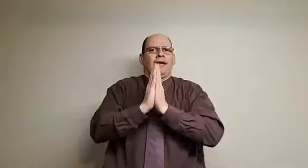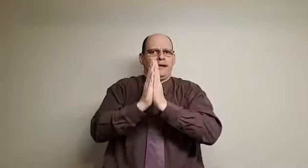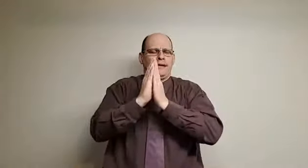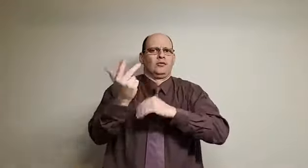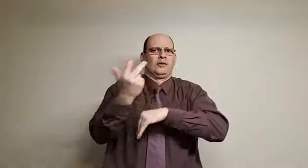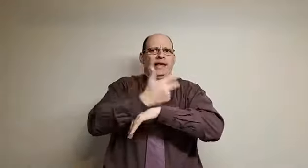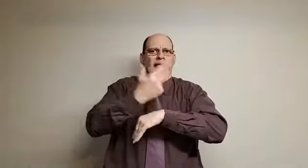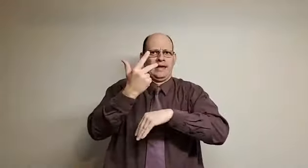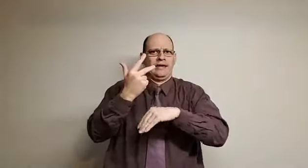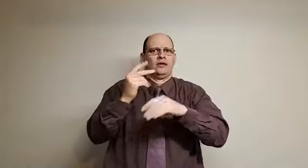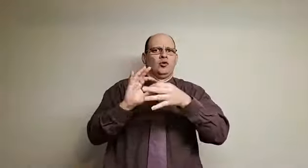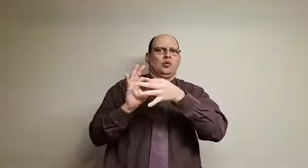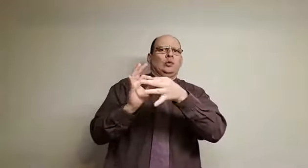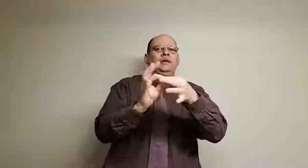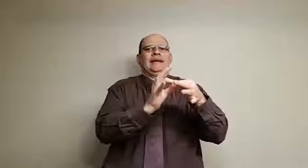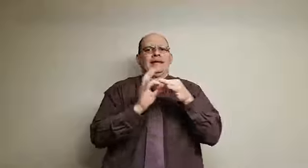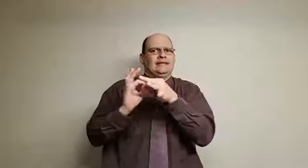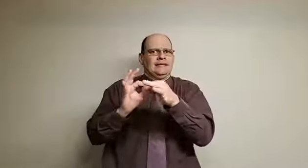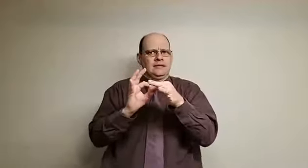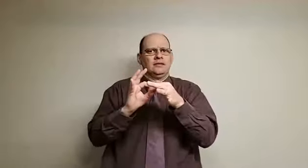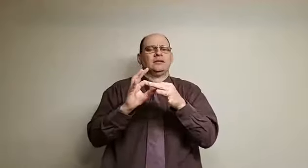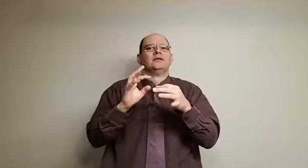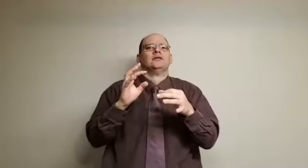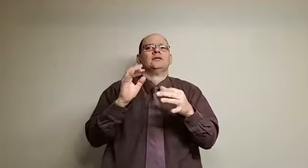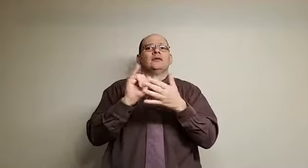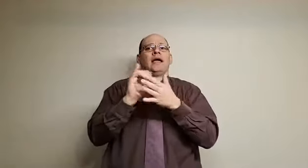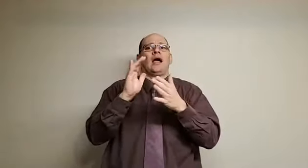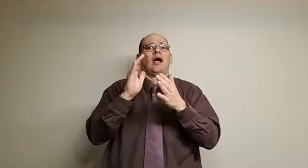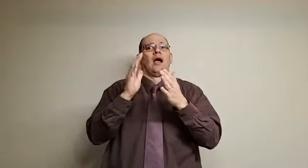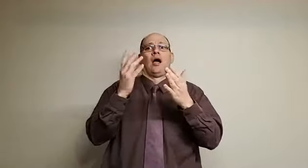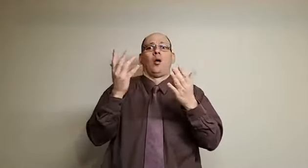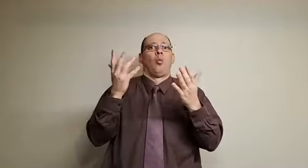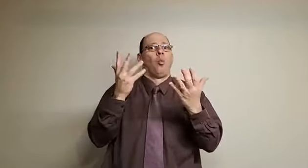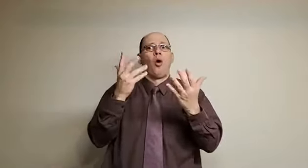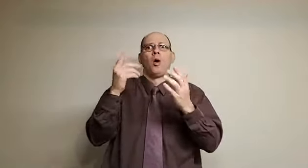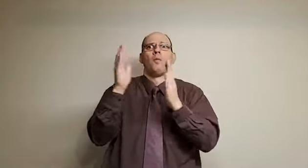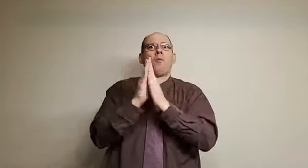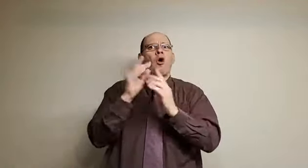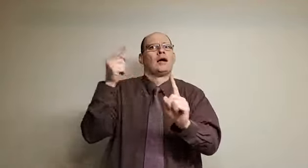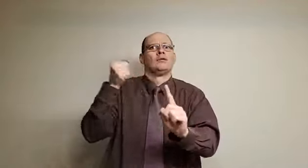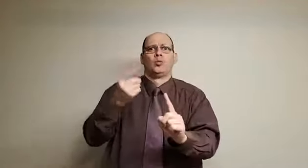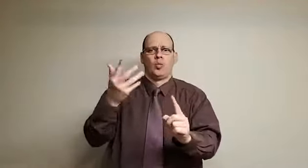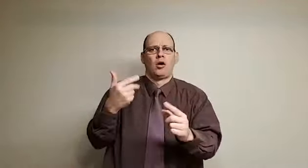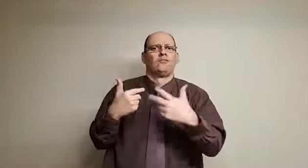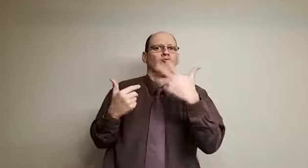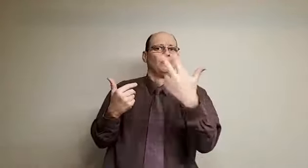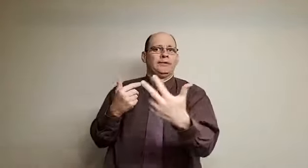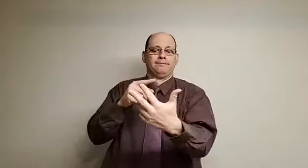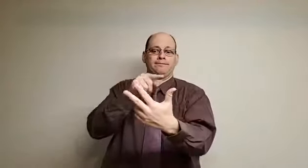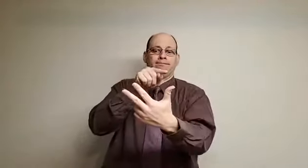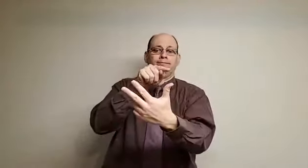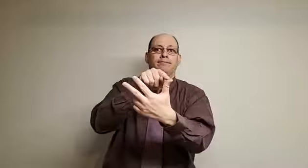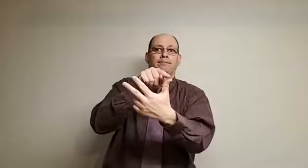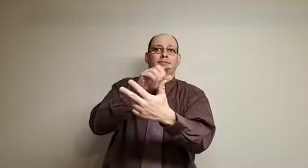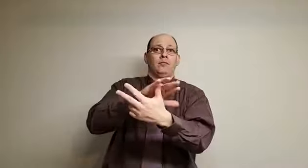Chavis and we want to pray for unity and there's some three